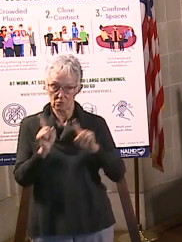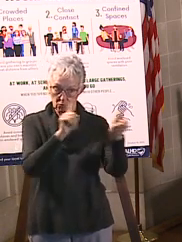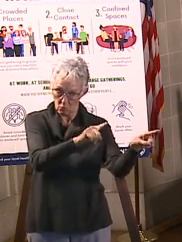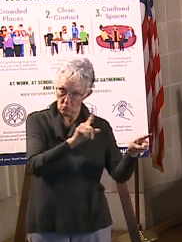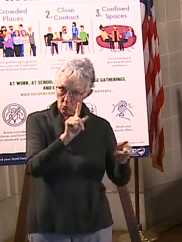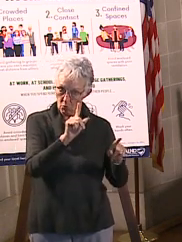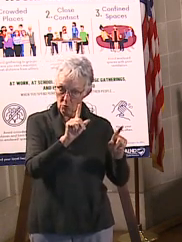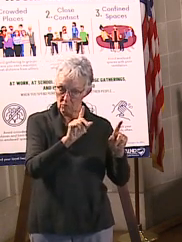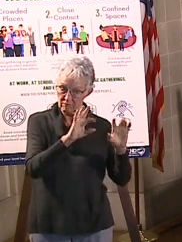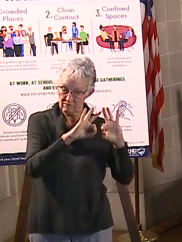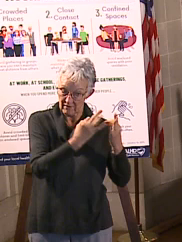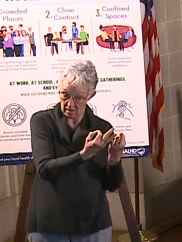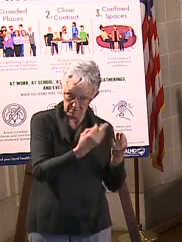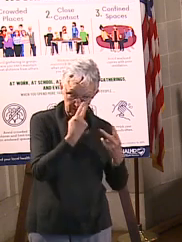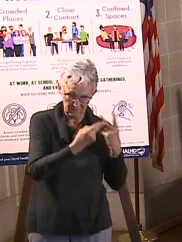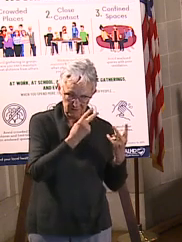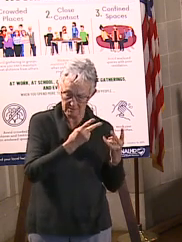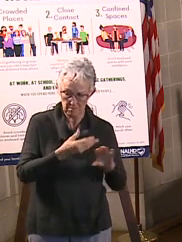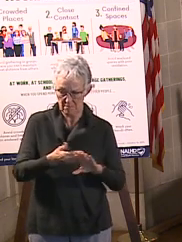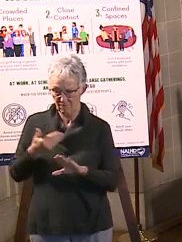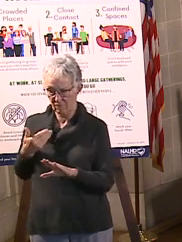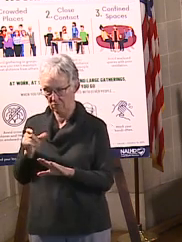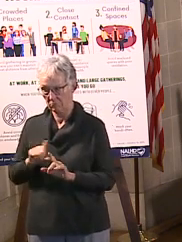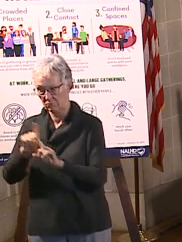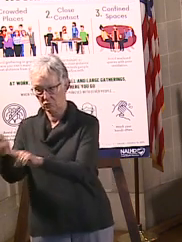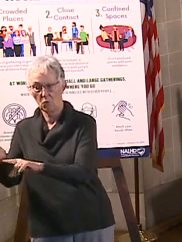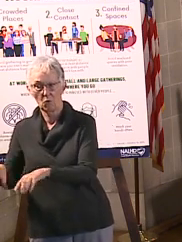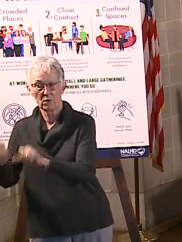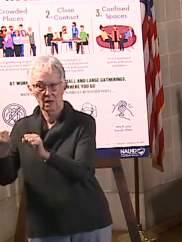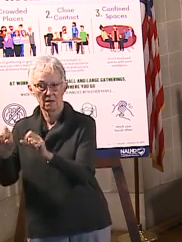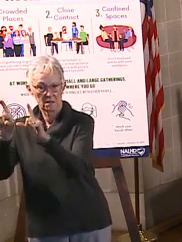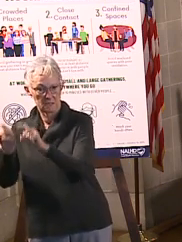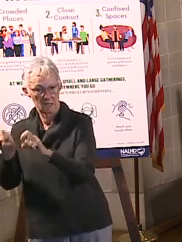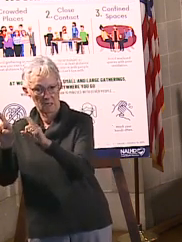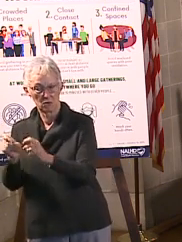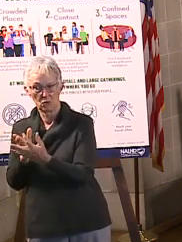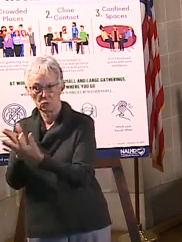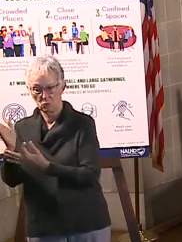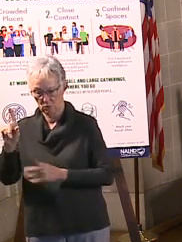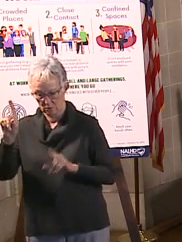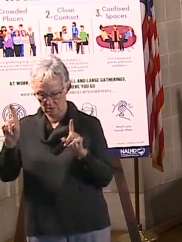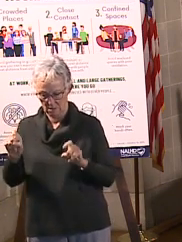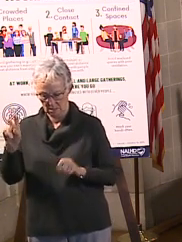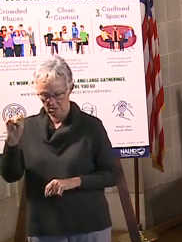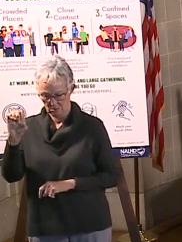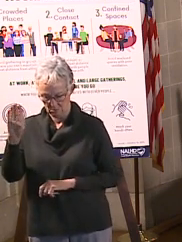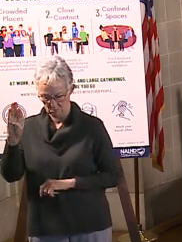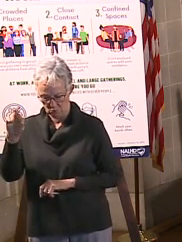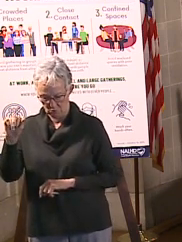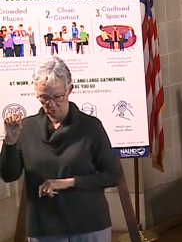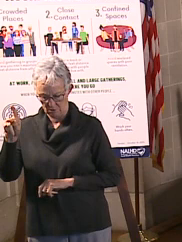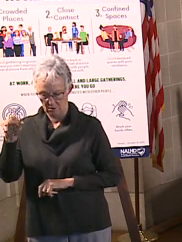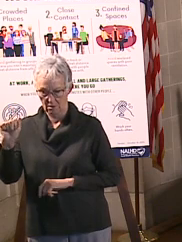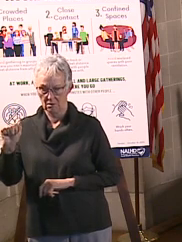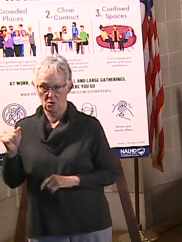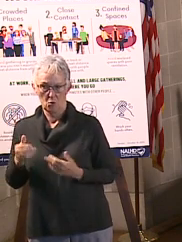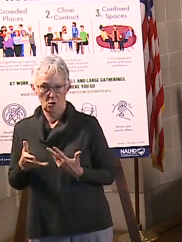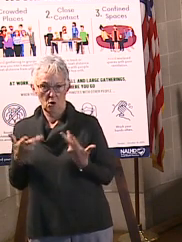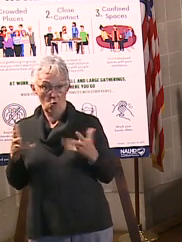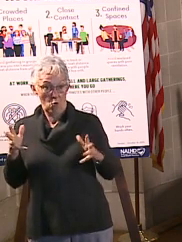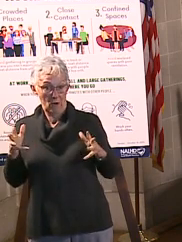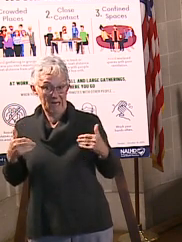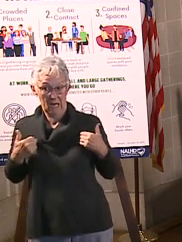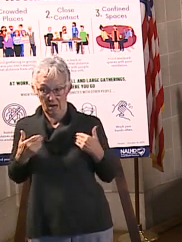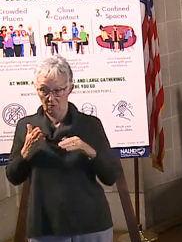Nebraska. We have actually returned back nearly 500,000 tests. We're at